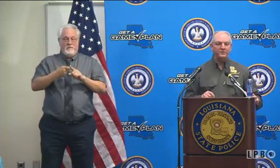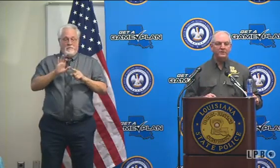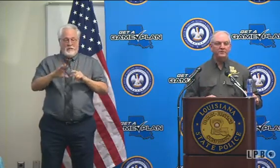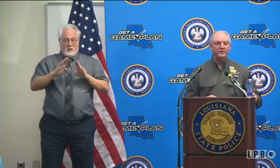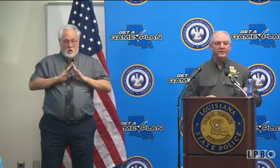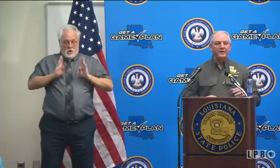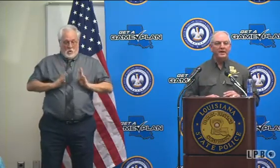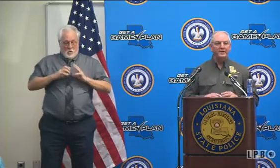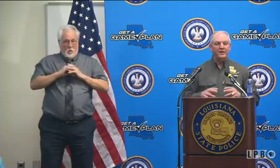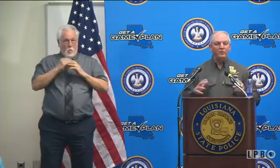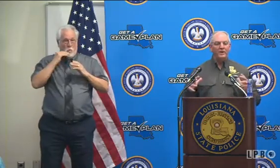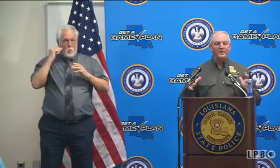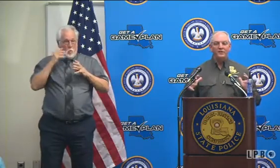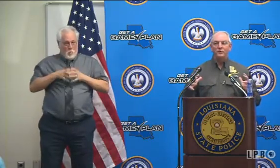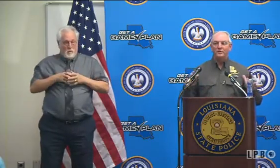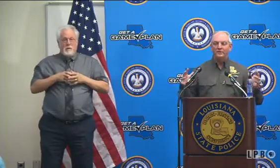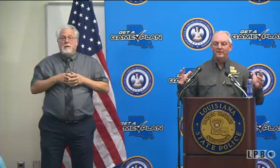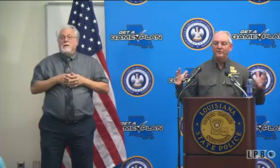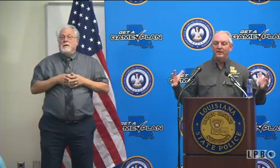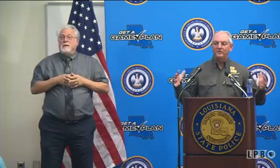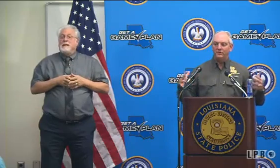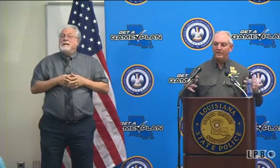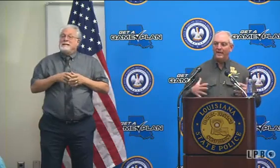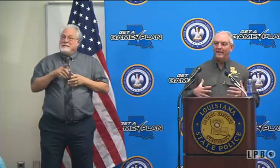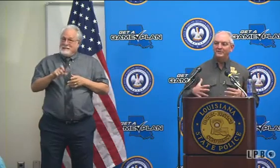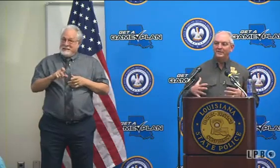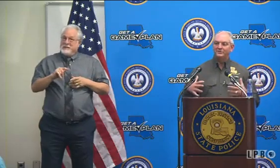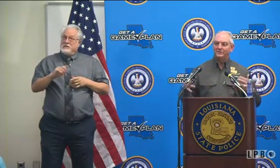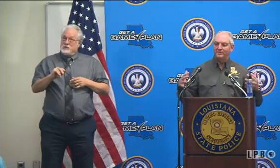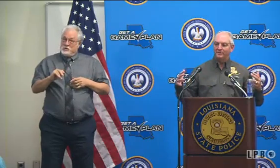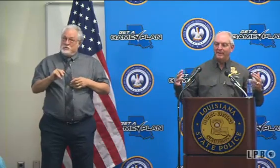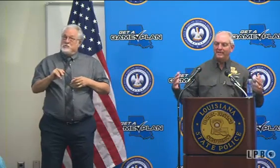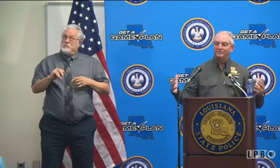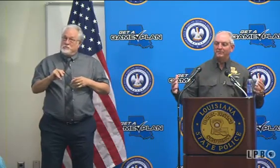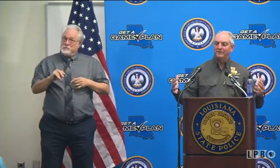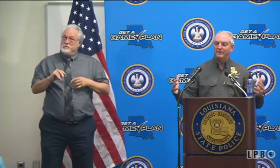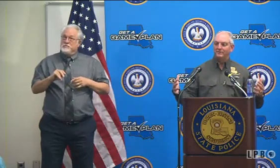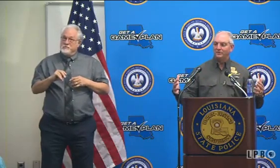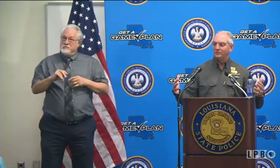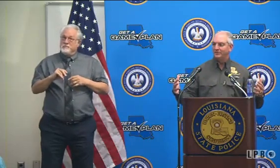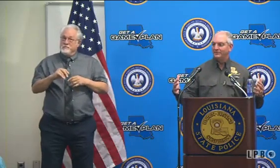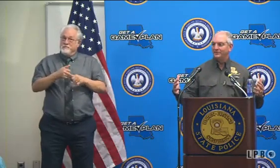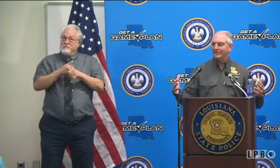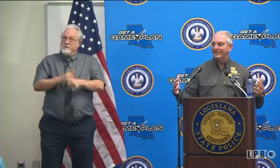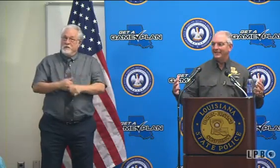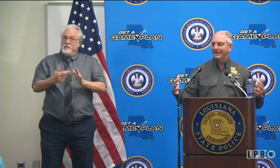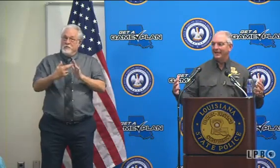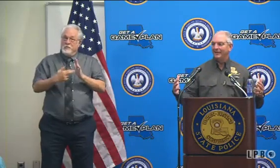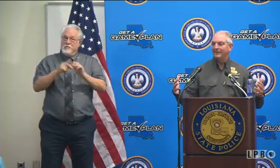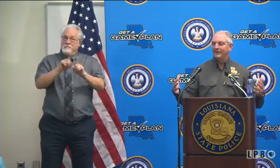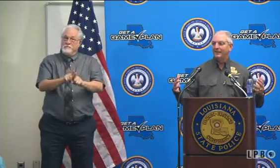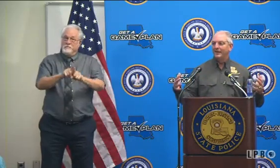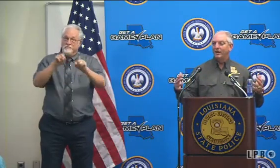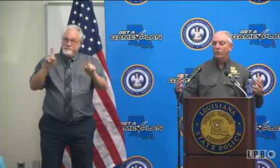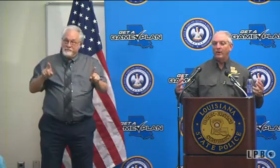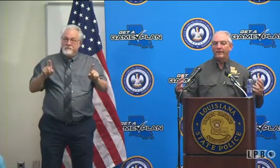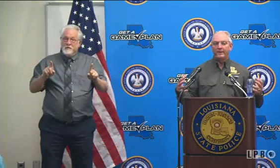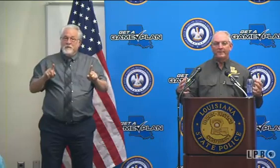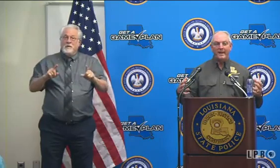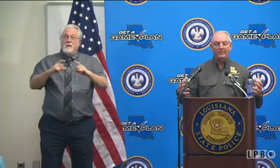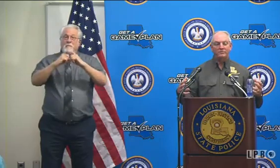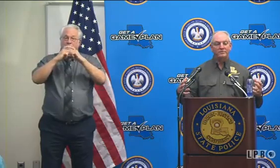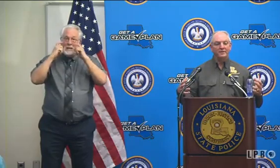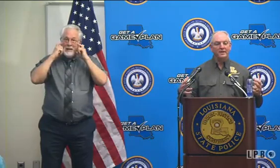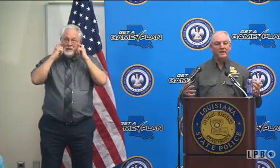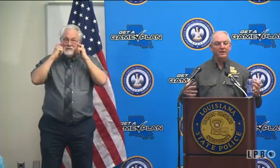immediate household, they really do need to engage in the maximum social distancing that they can. Wearing